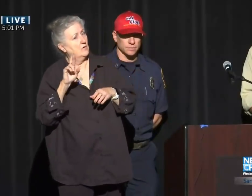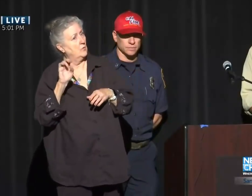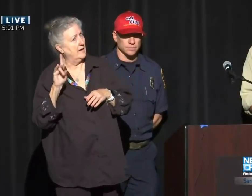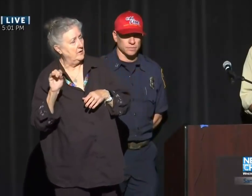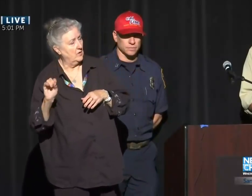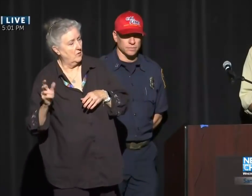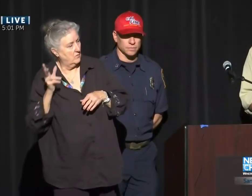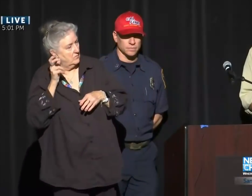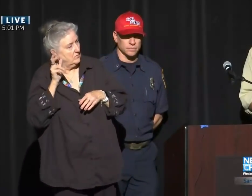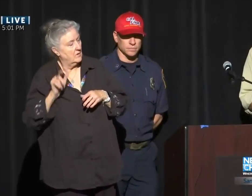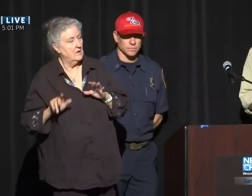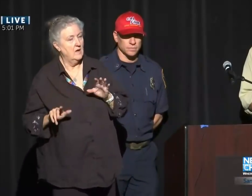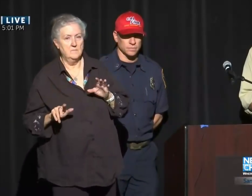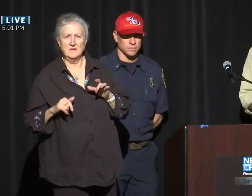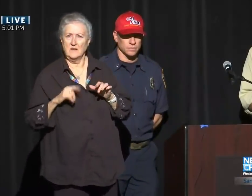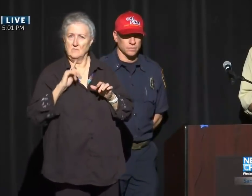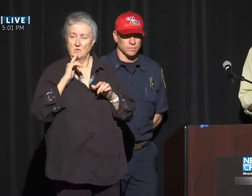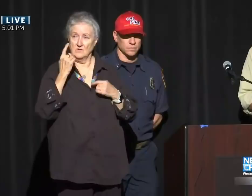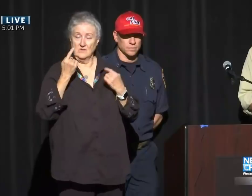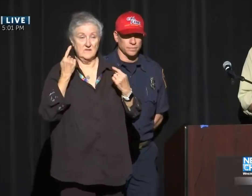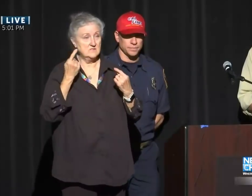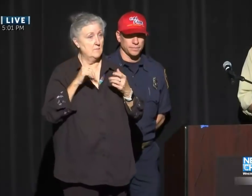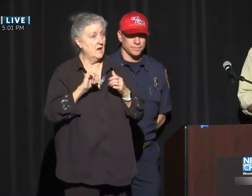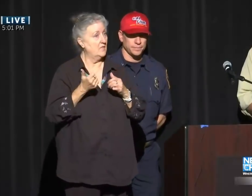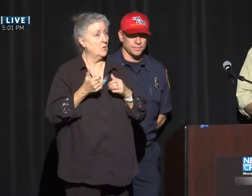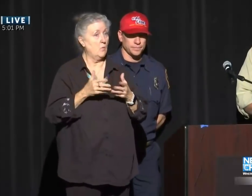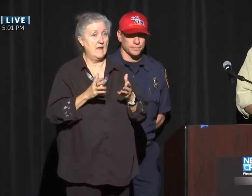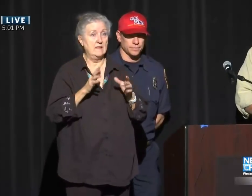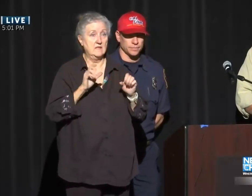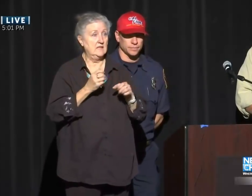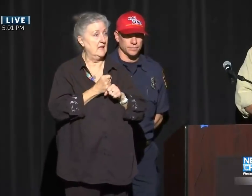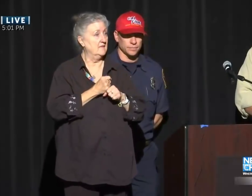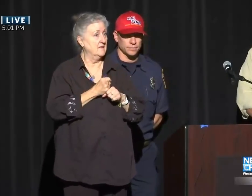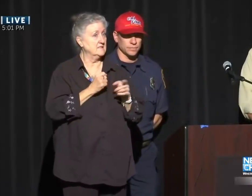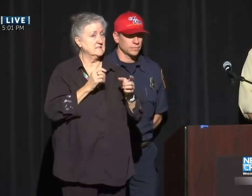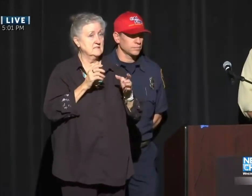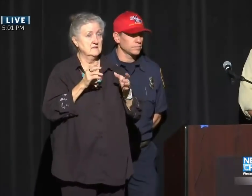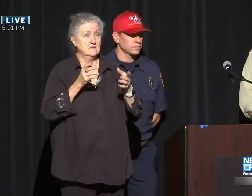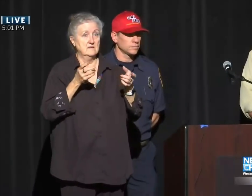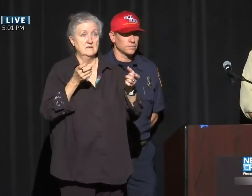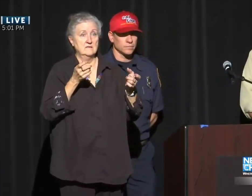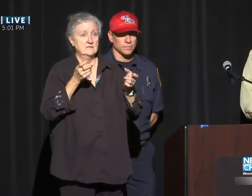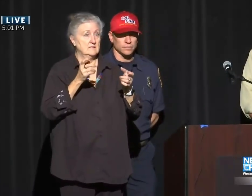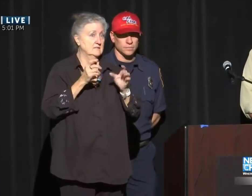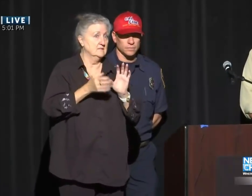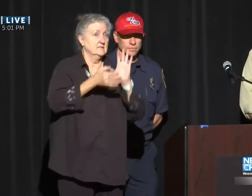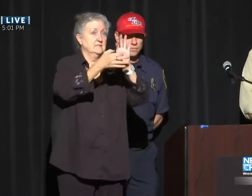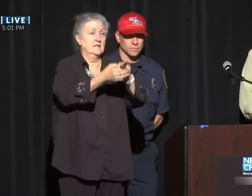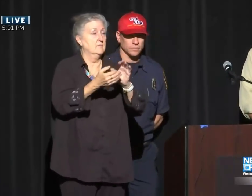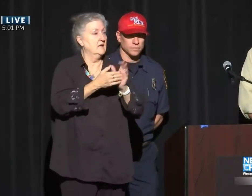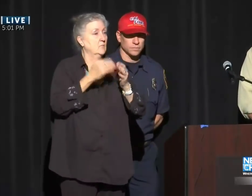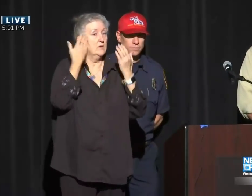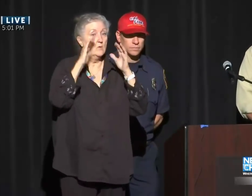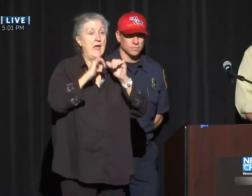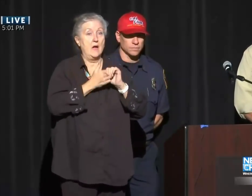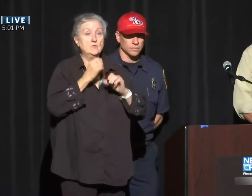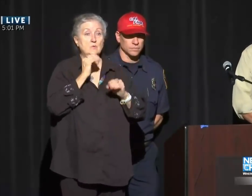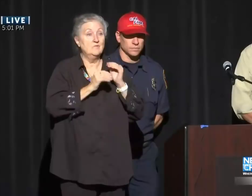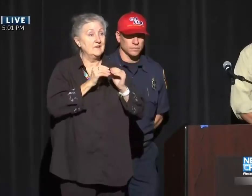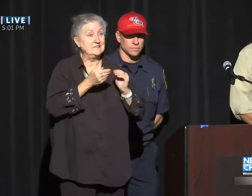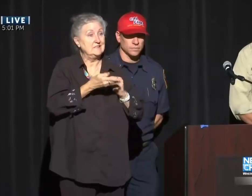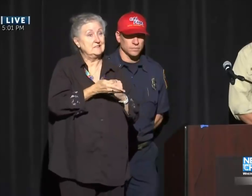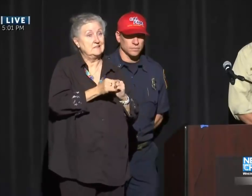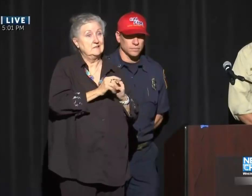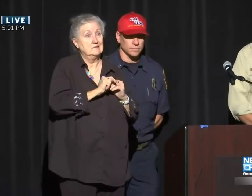radio. I'm wondering, is there some other way that we can get this taken care of? We don't know how to fix